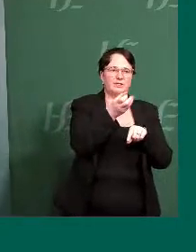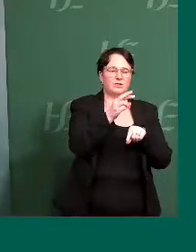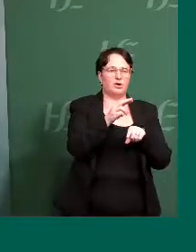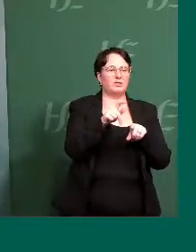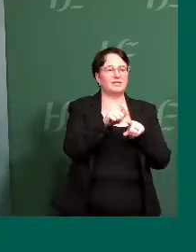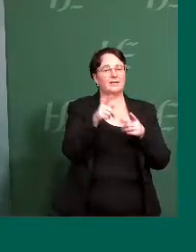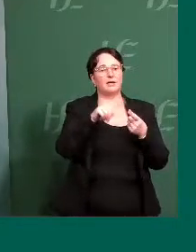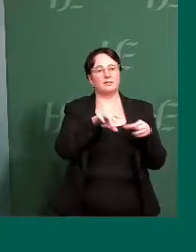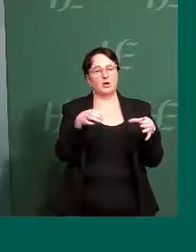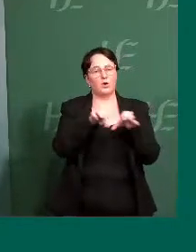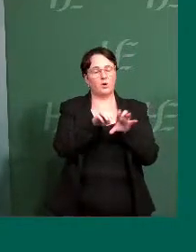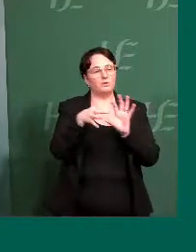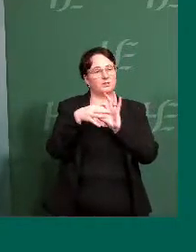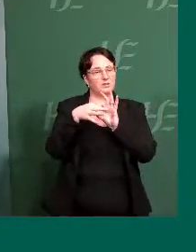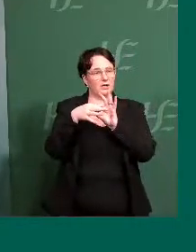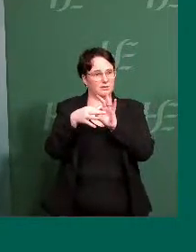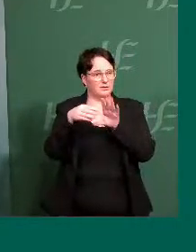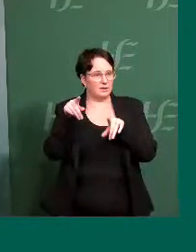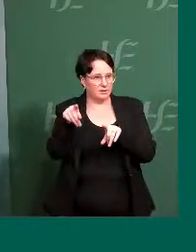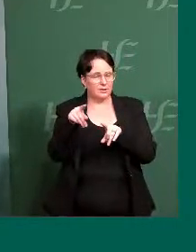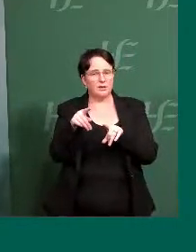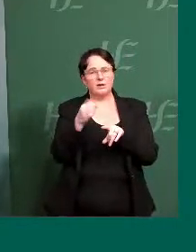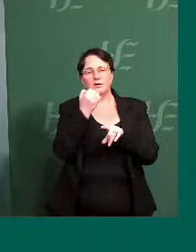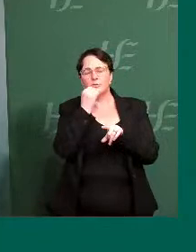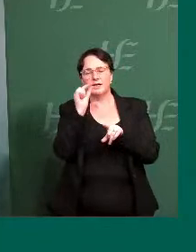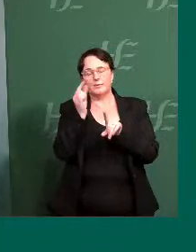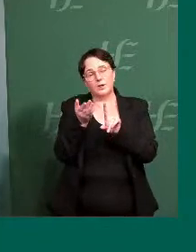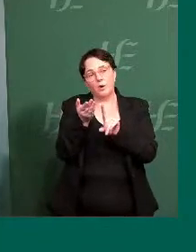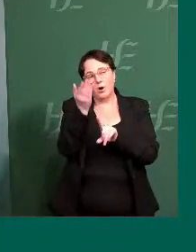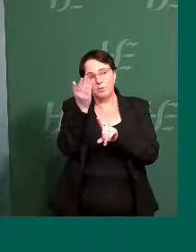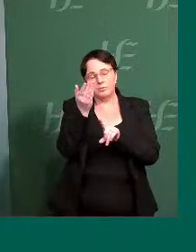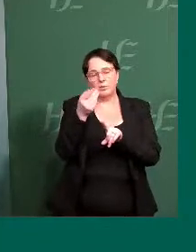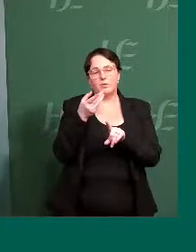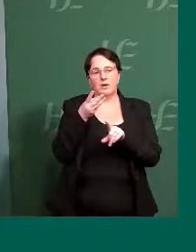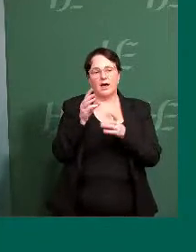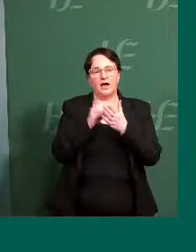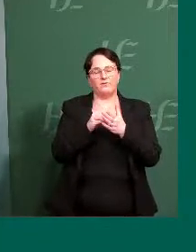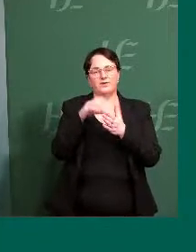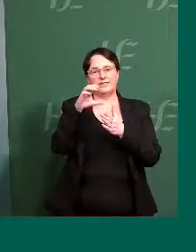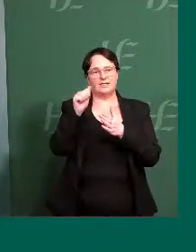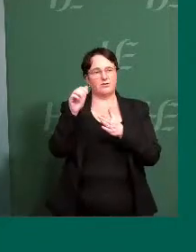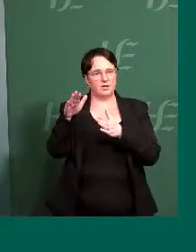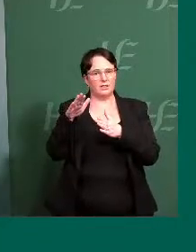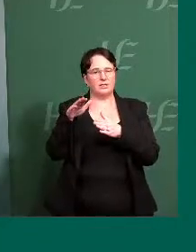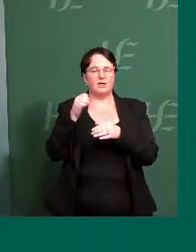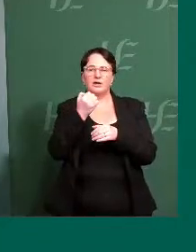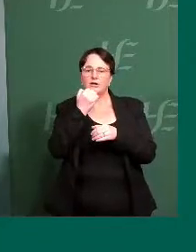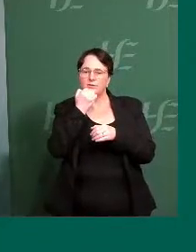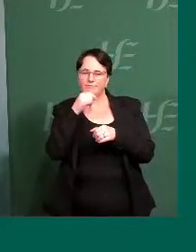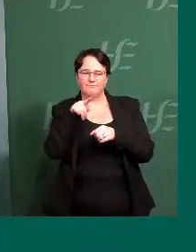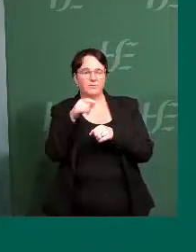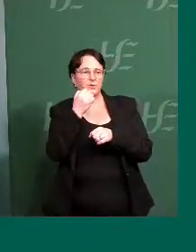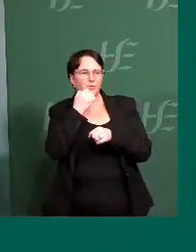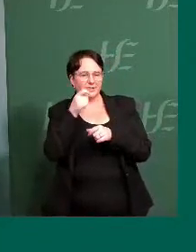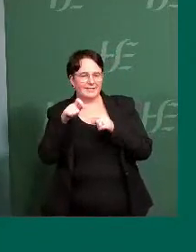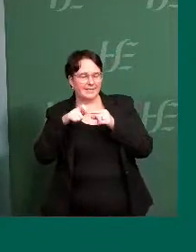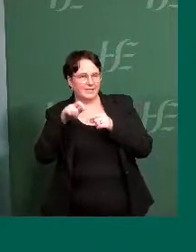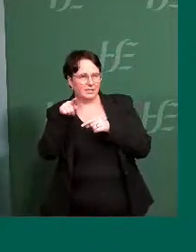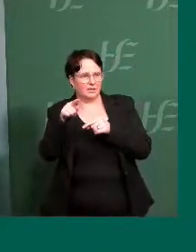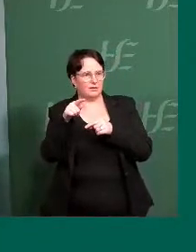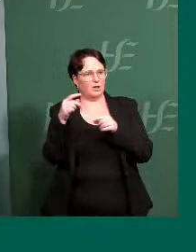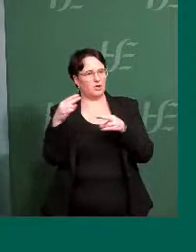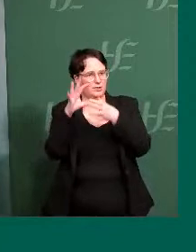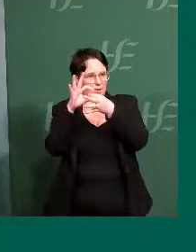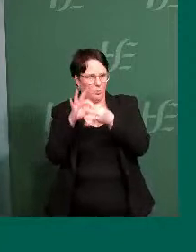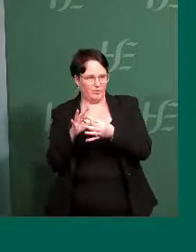contacts, again, marginal increase. And as Anne mentioned, we're continuing with our serial testing program in nursing homes for another couple of weeks. We're also continuing